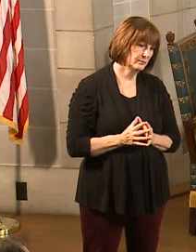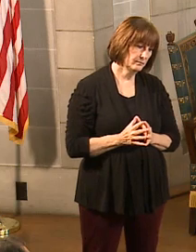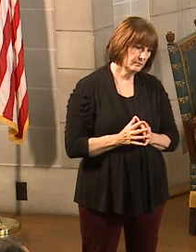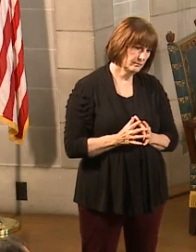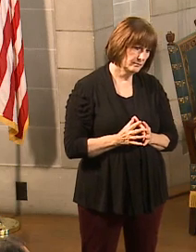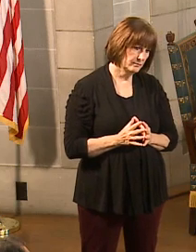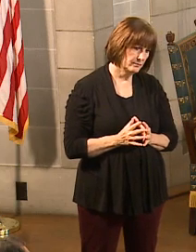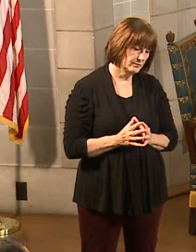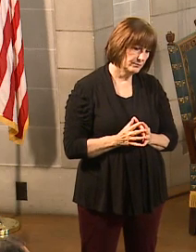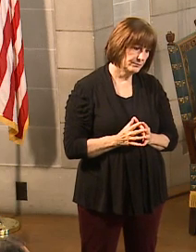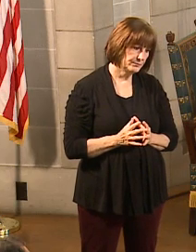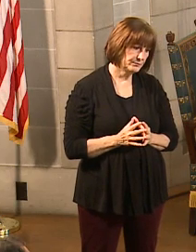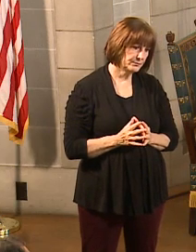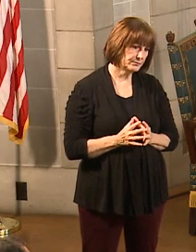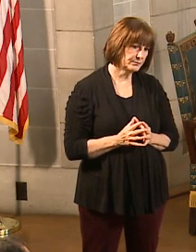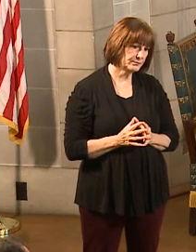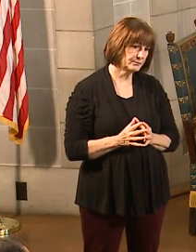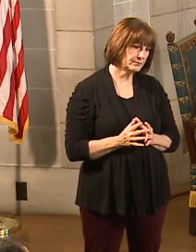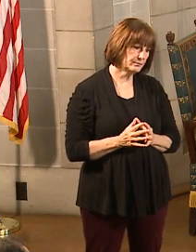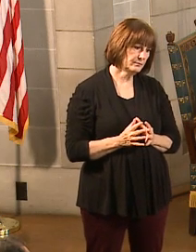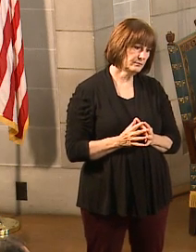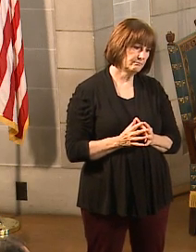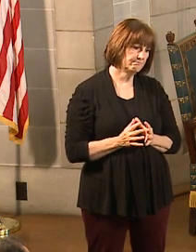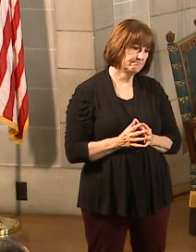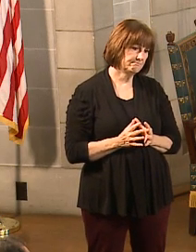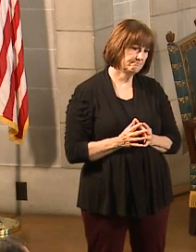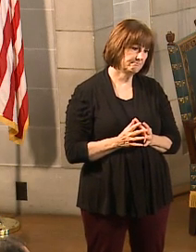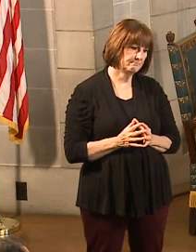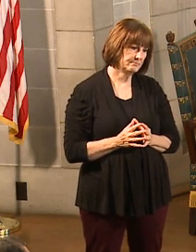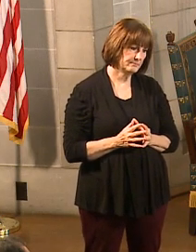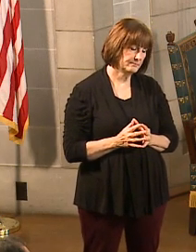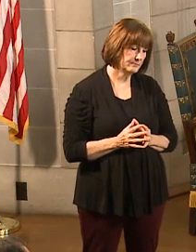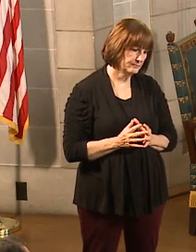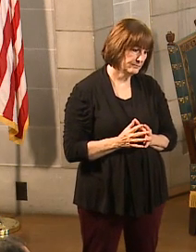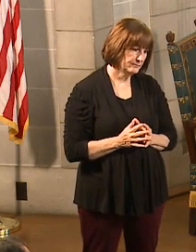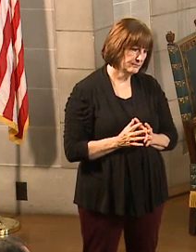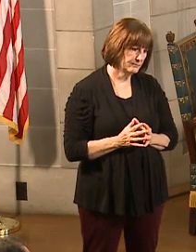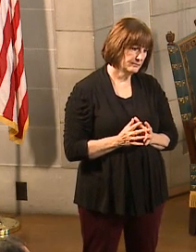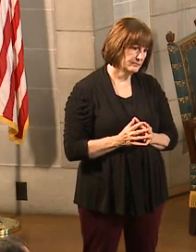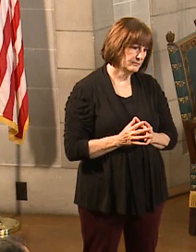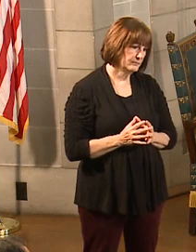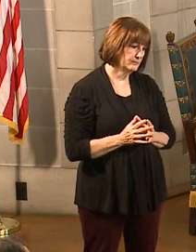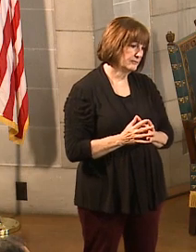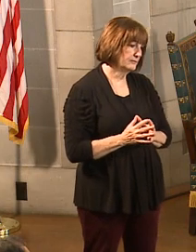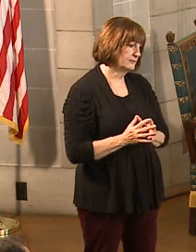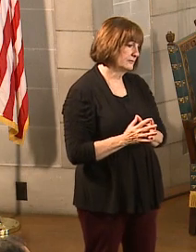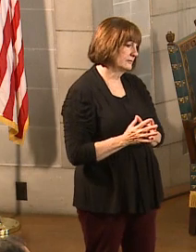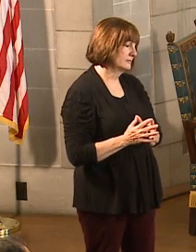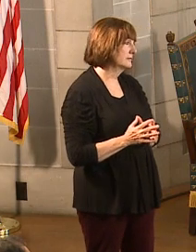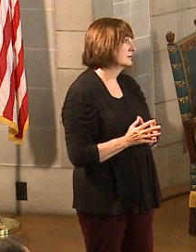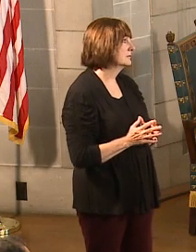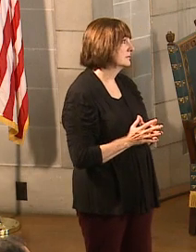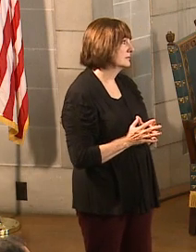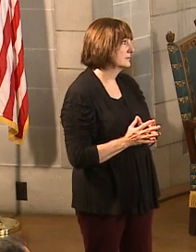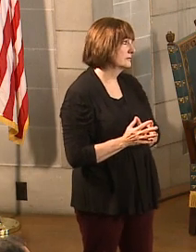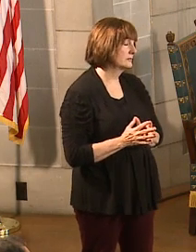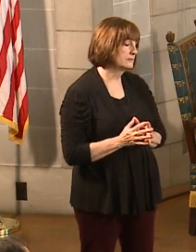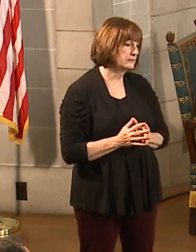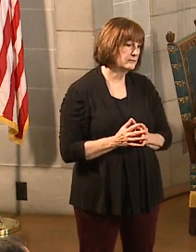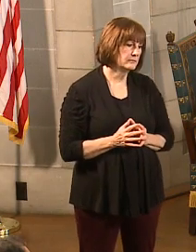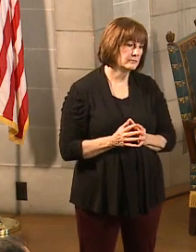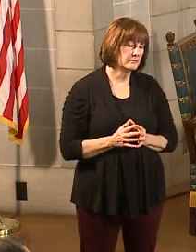ability of the Postal Service to adequately deliver mail-in ballots this year, given the fact that many people will likely be voting by